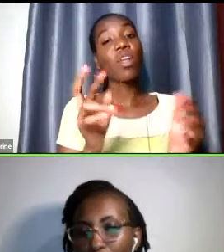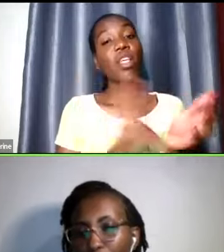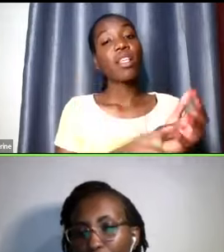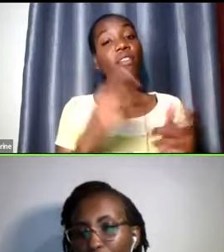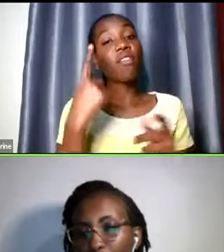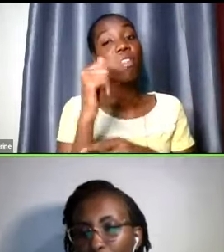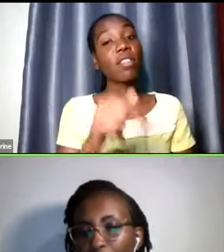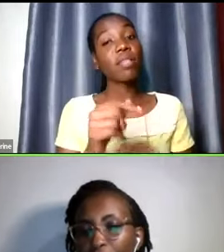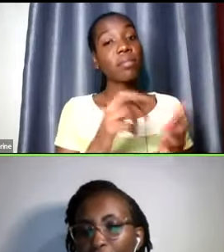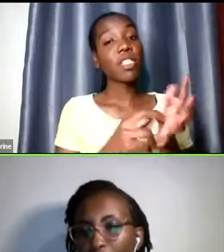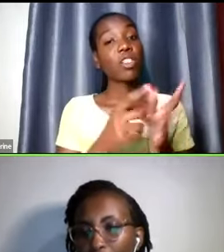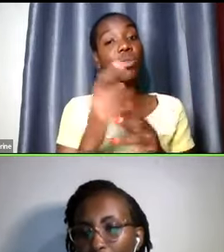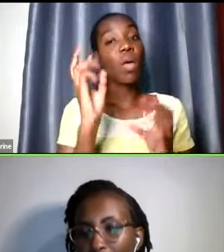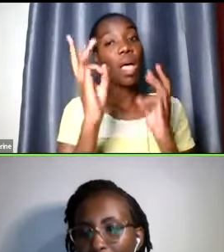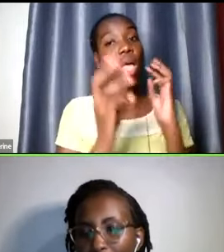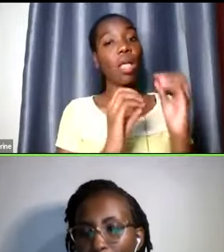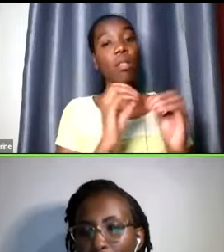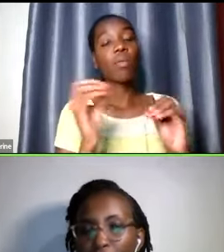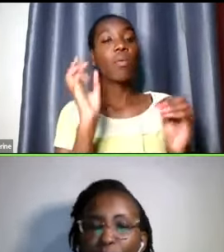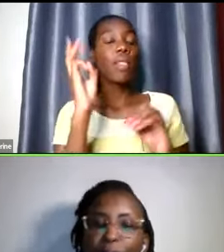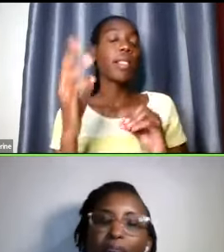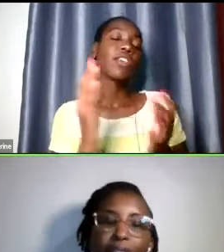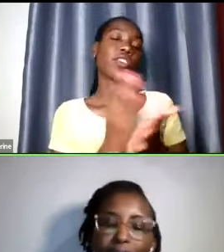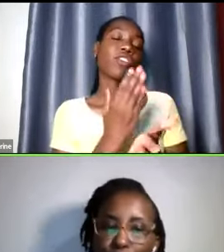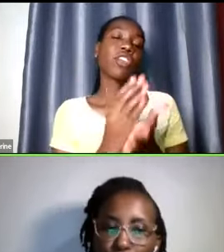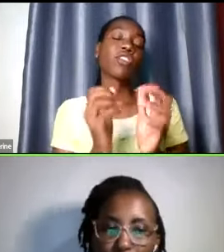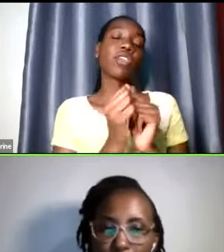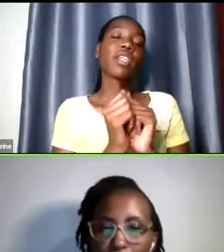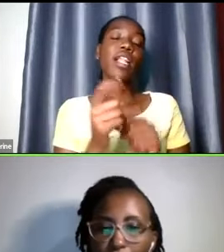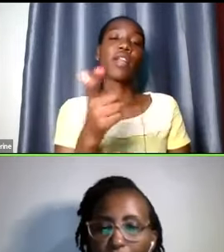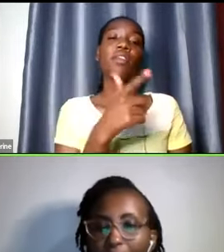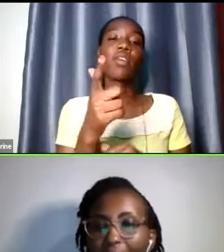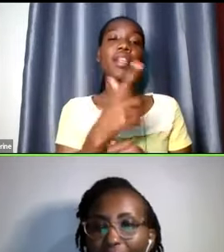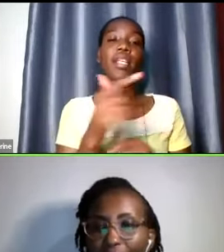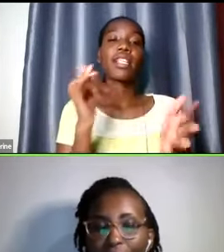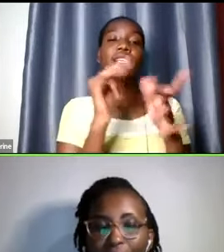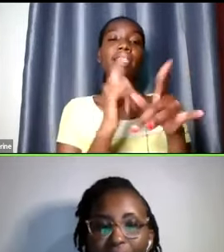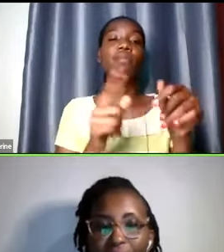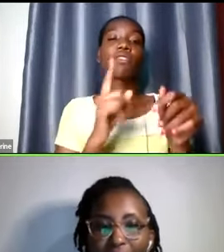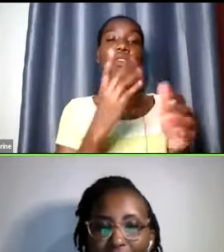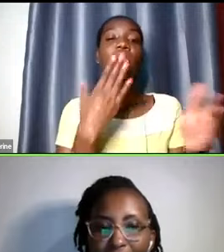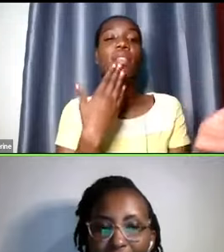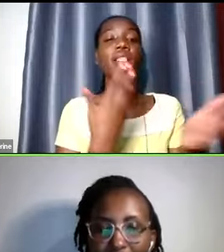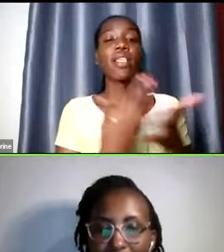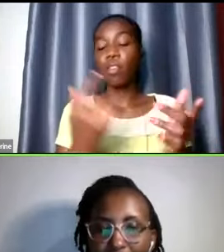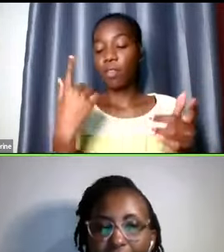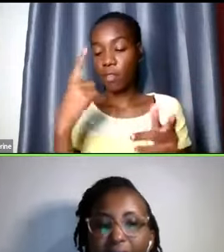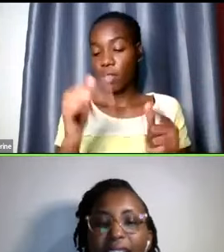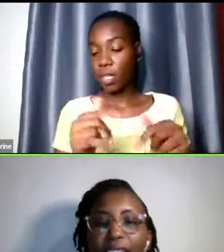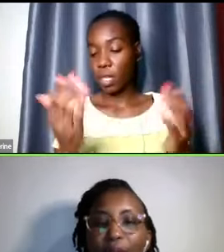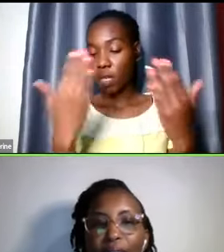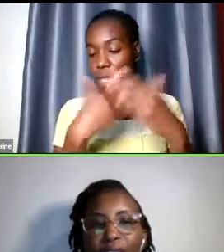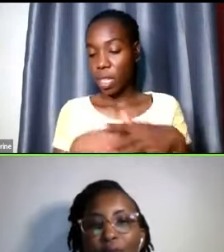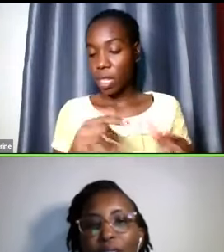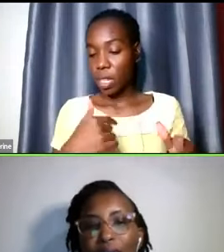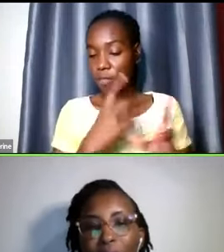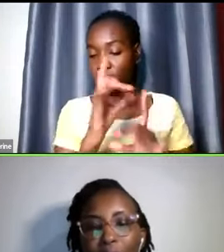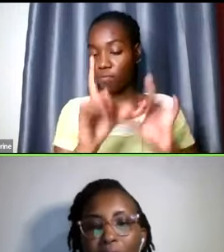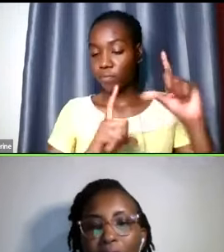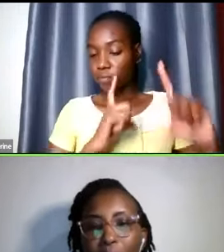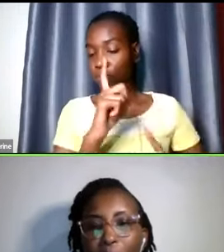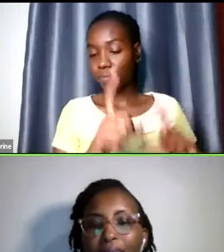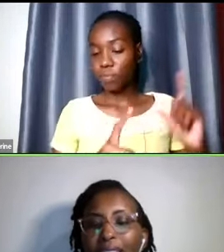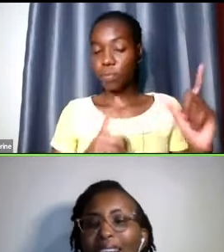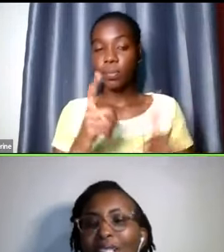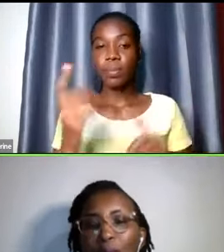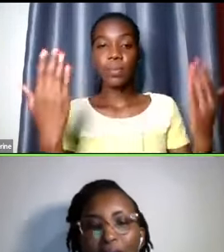We'll share with you the recording at that point. So thank you so much, people. Have yourselves a lovely, lovely night. See you next Tuesday, same